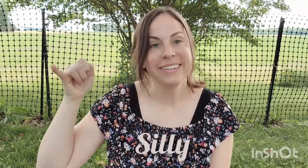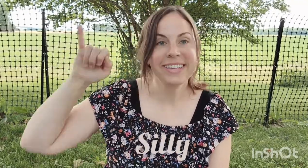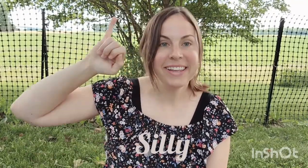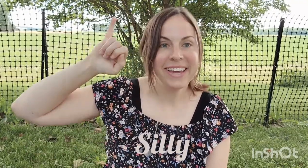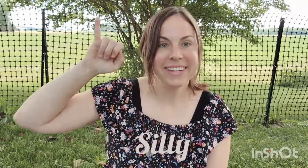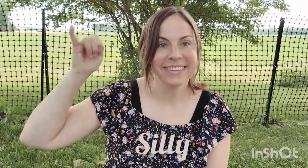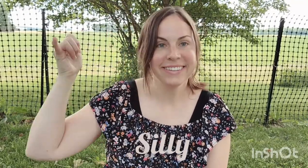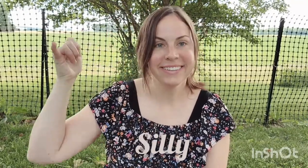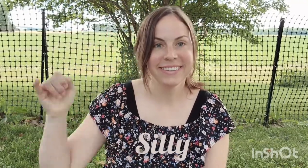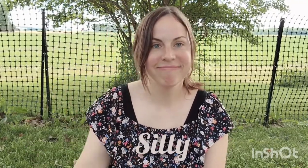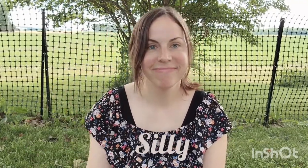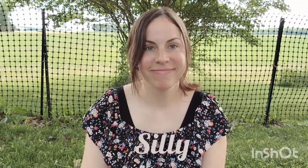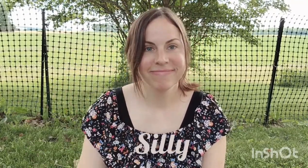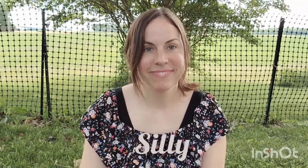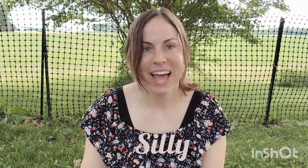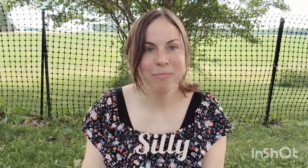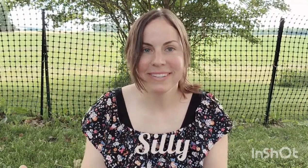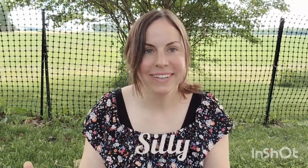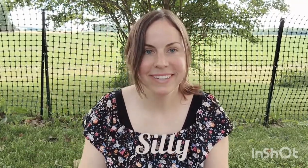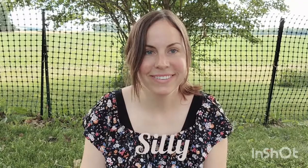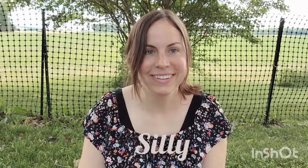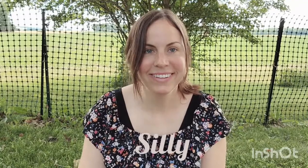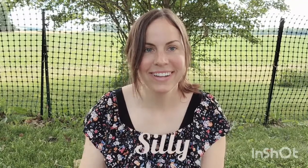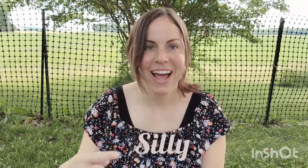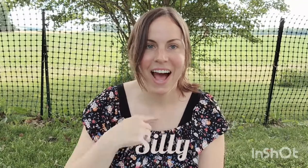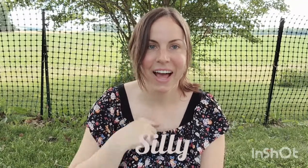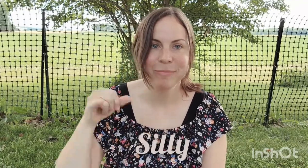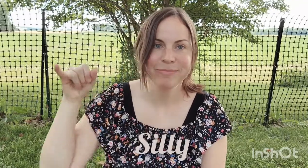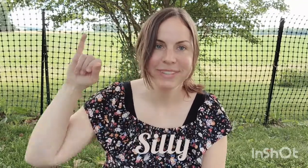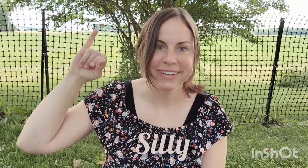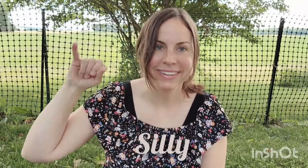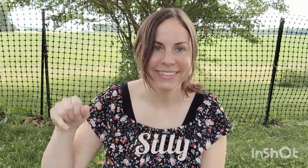Silly. I'm silly. I'm silly.